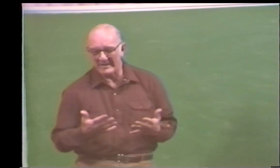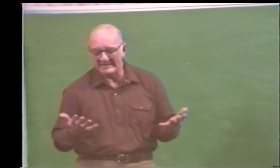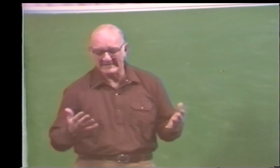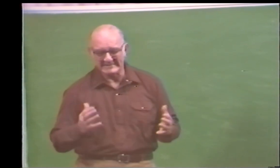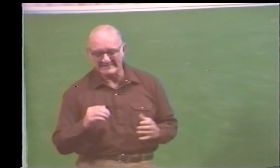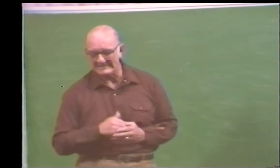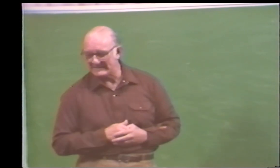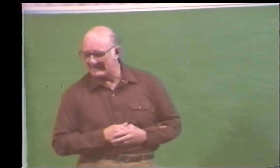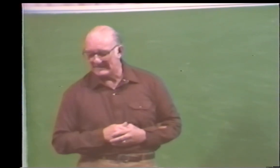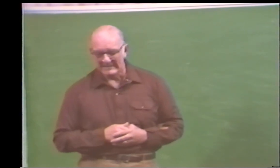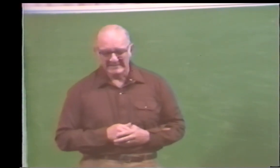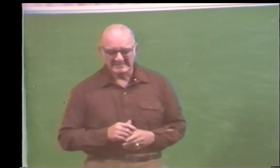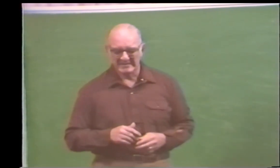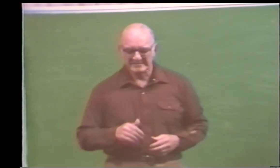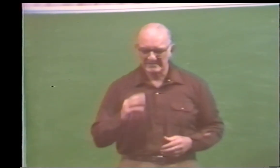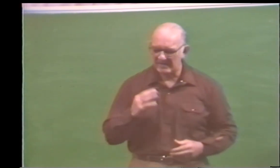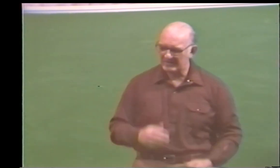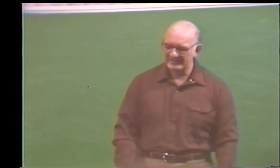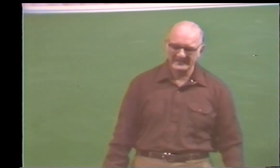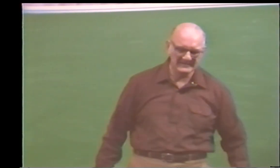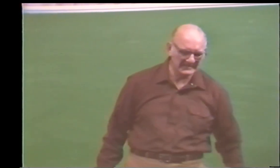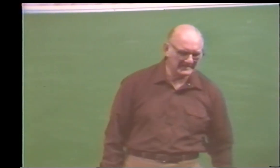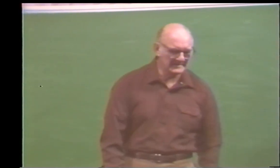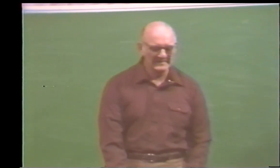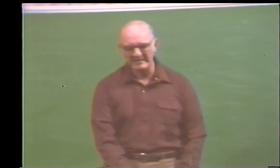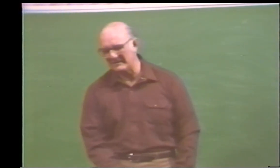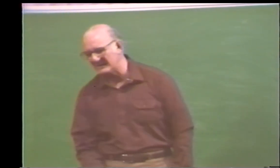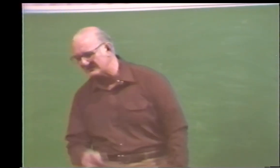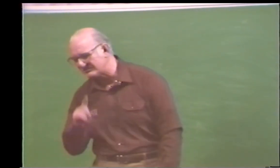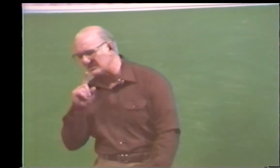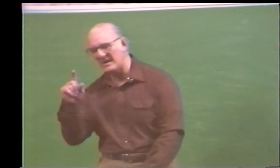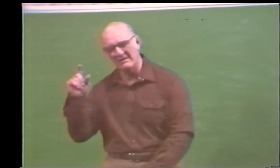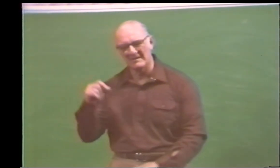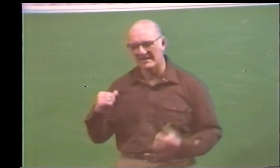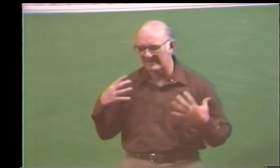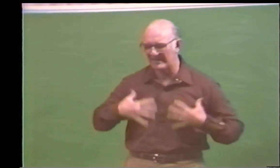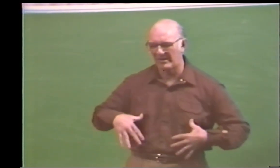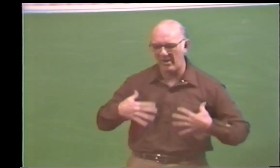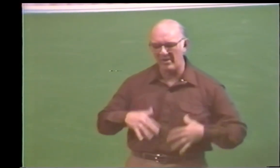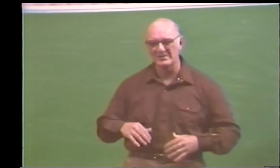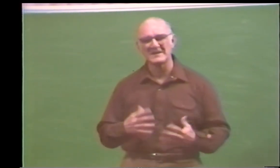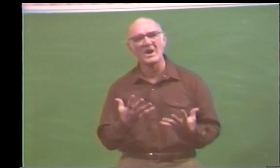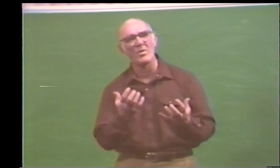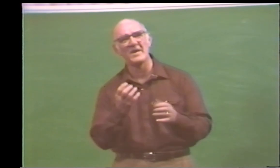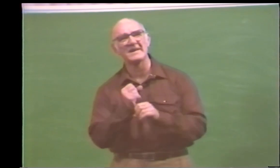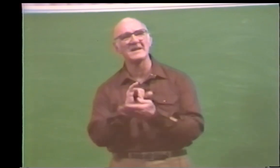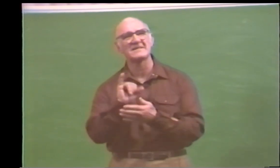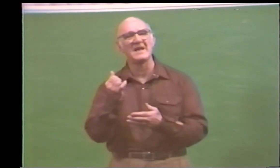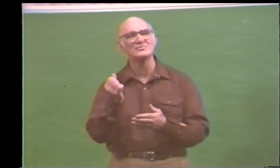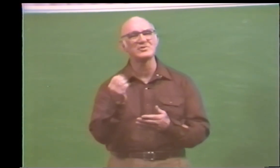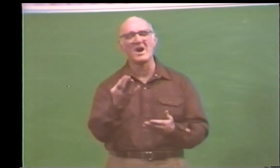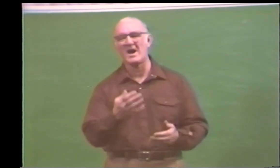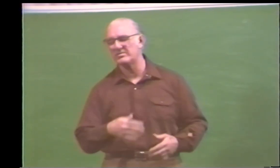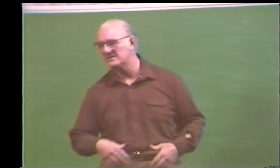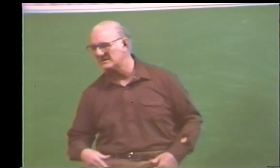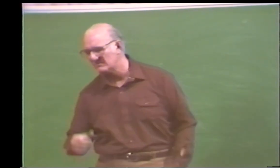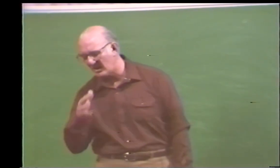eh?" "Son, sure, I really need clothes. I want to get that job." Mother